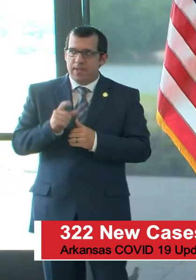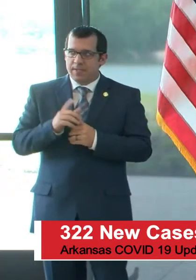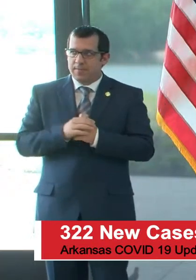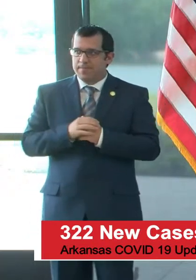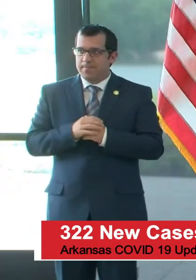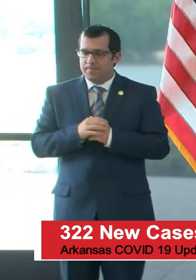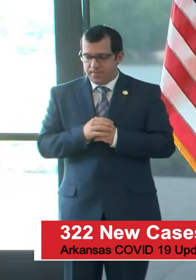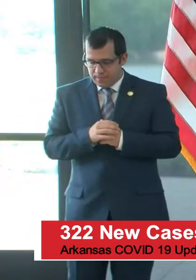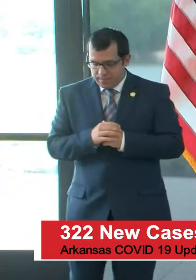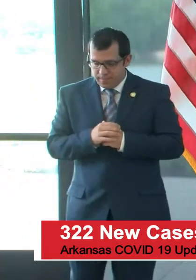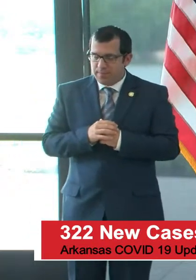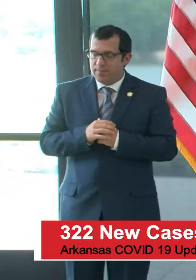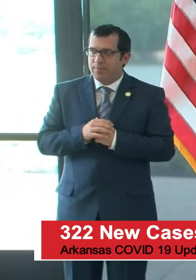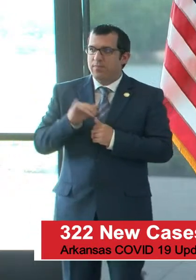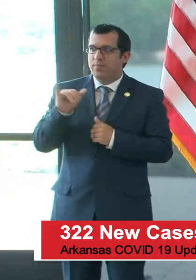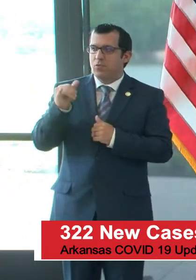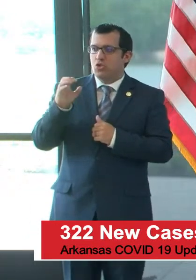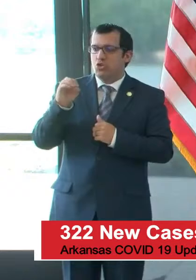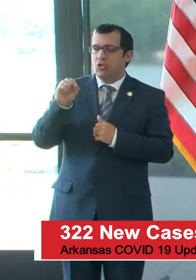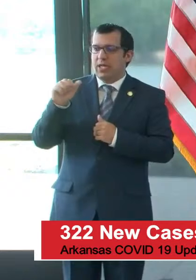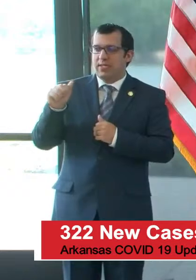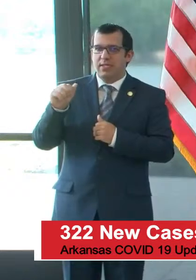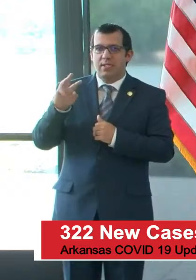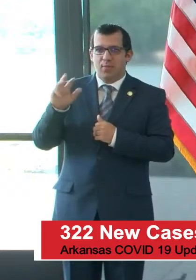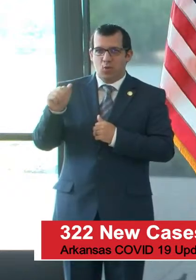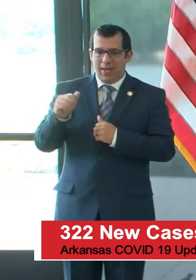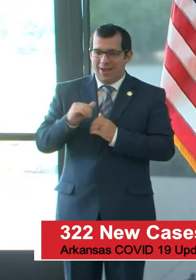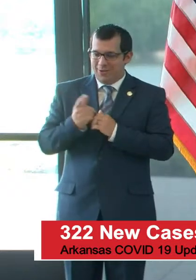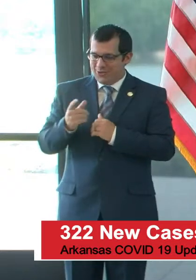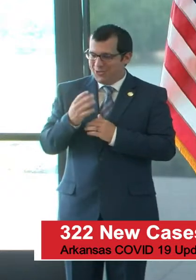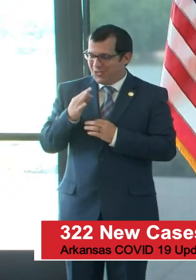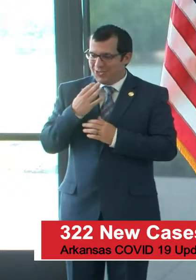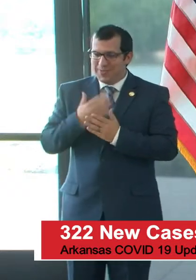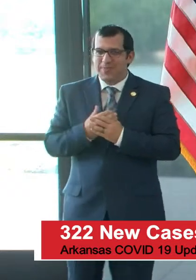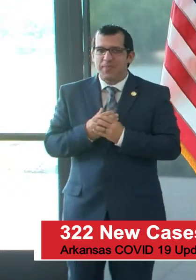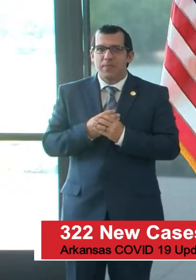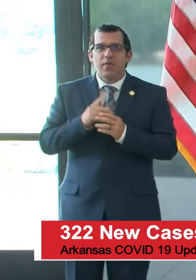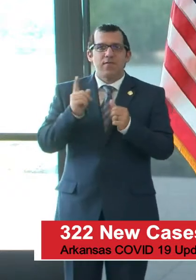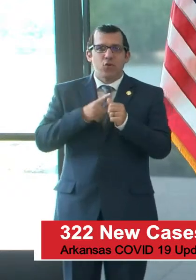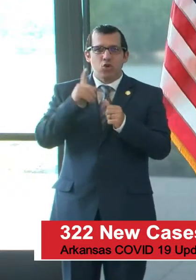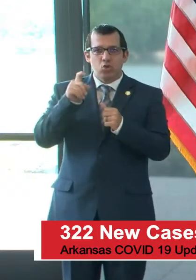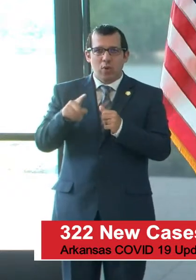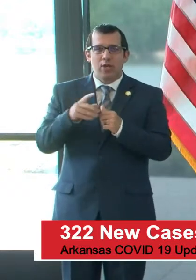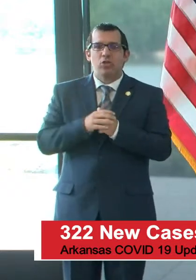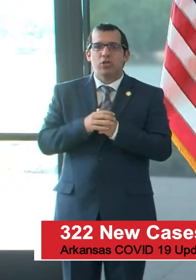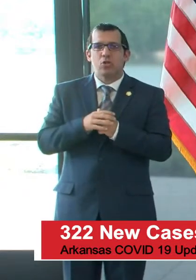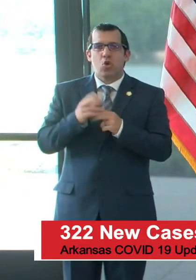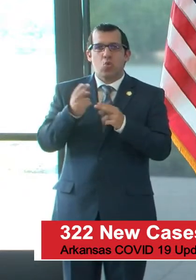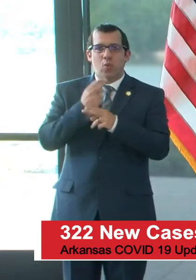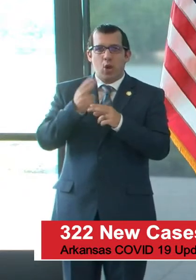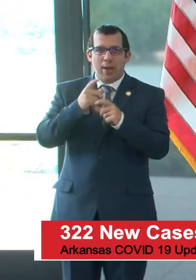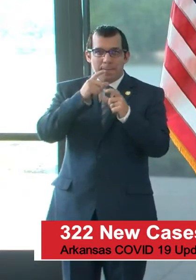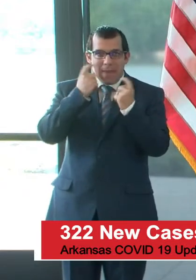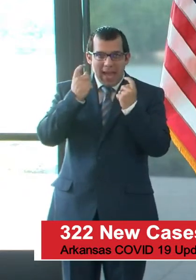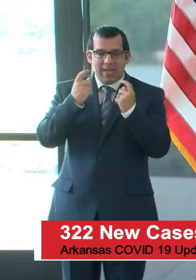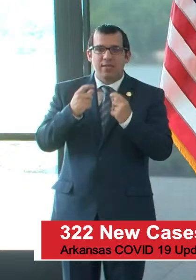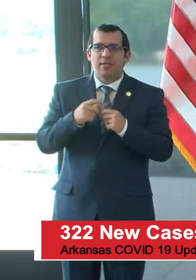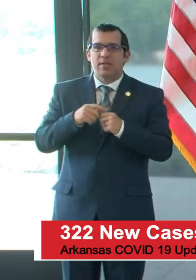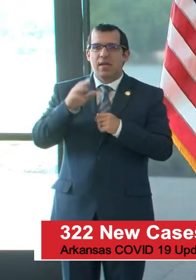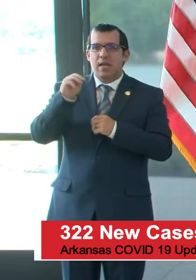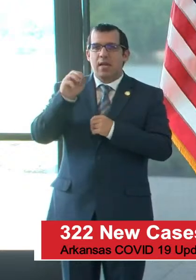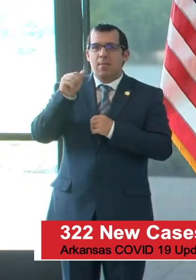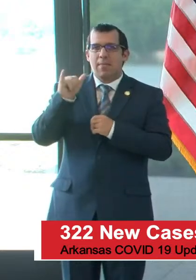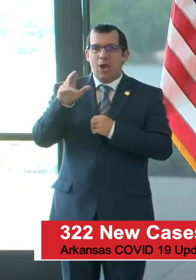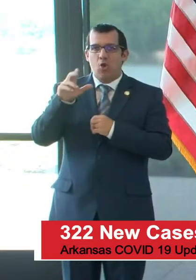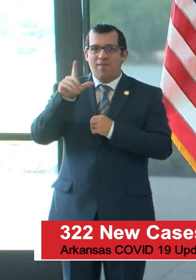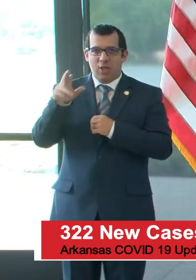Yes, over here. Hello, Jesse with KNWA. How are you? Good. First question, as far as wearing masks, we have the mayor of